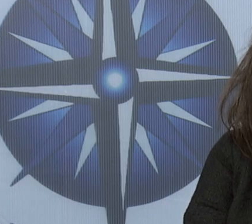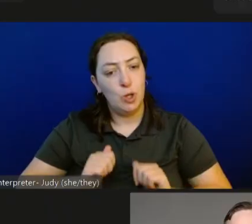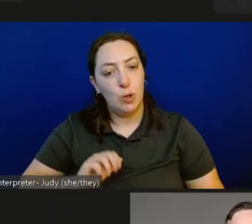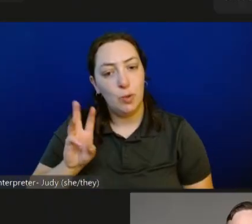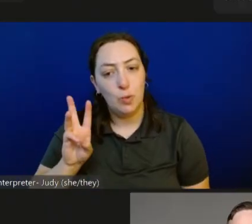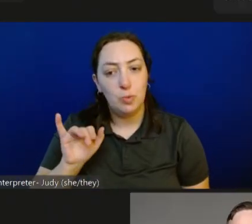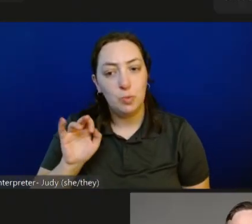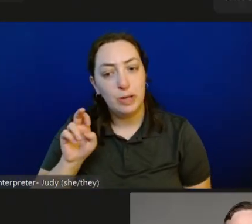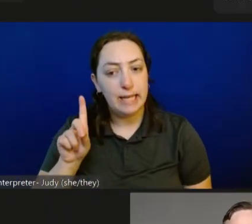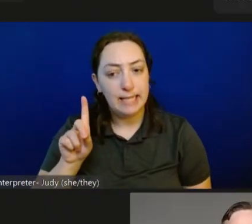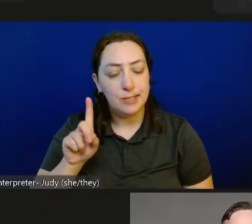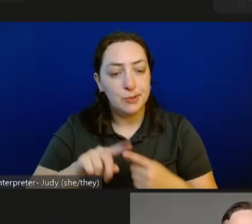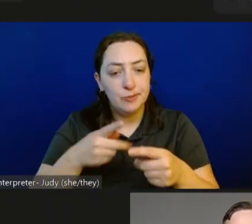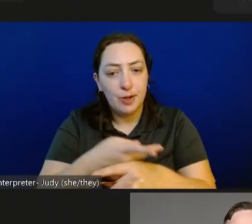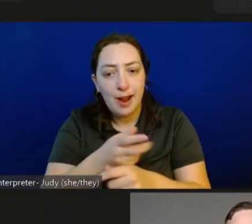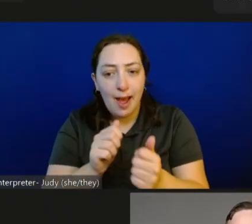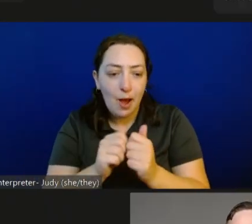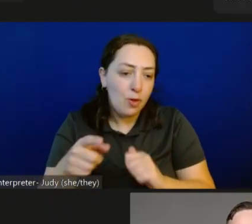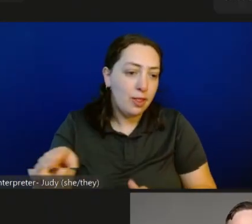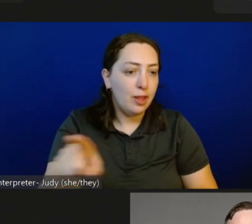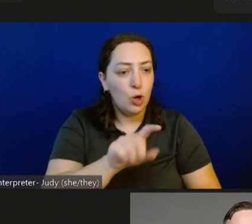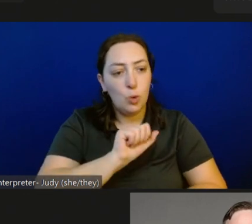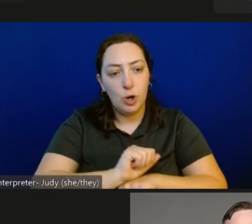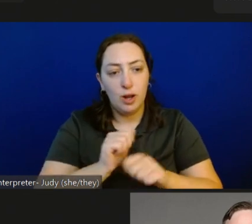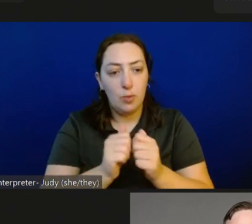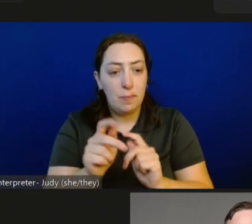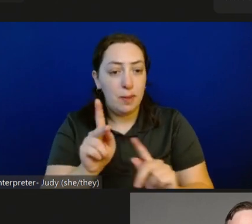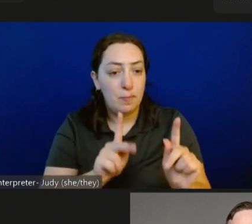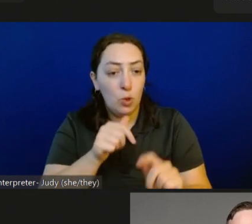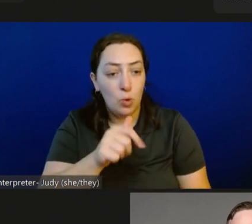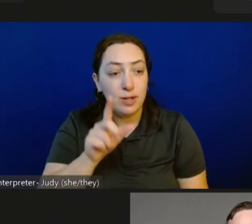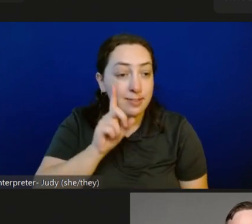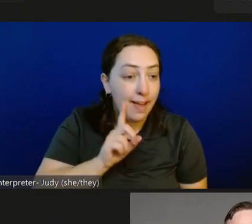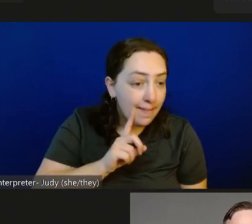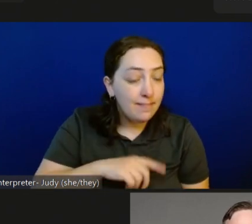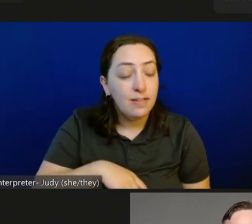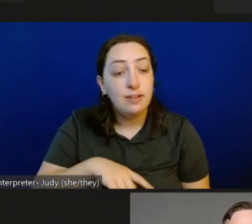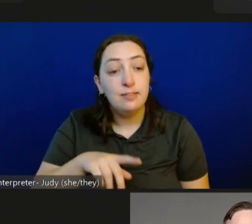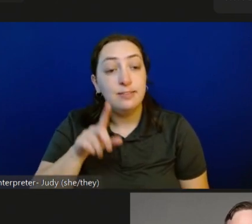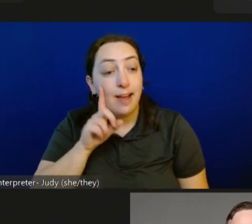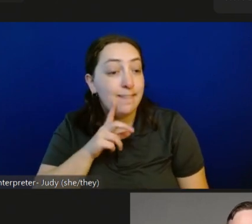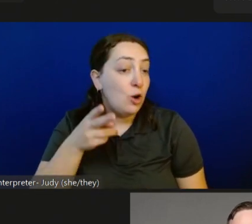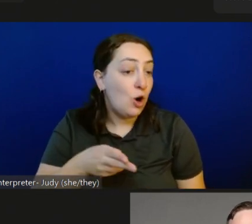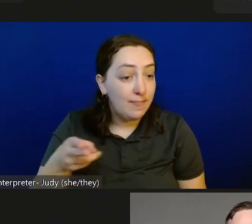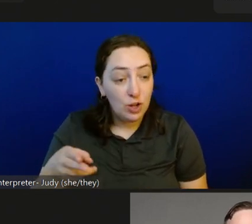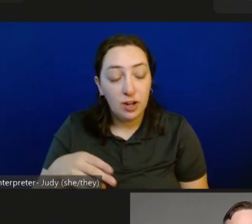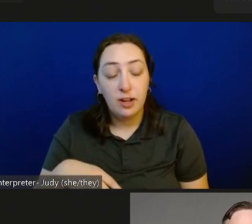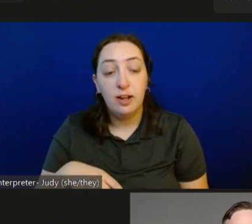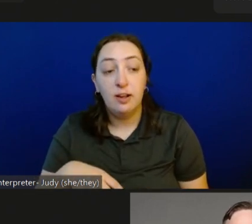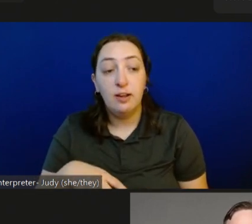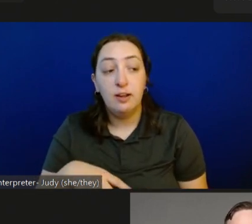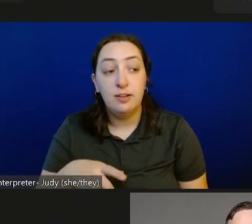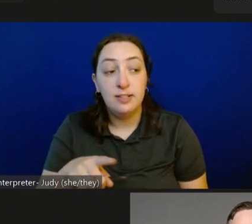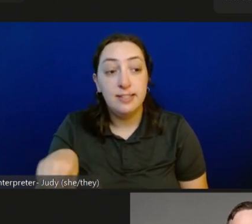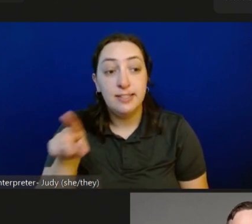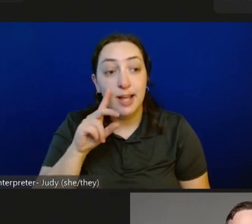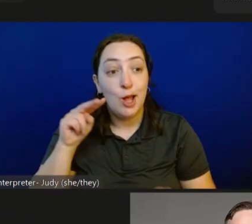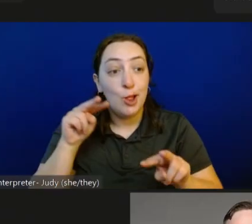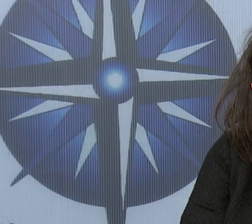are working with um individuals who are deaf and deaf and hard of hearing as they look to do different events and needing